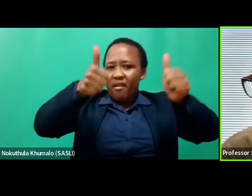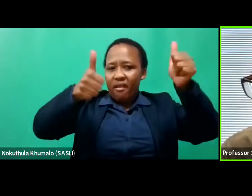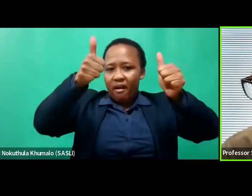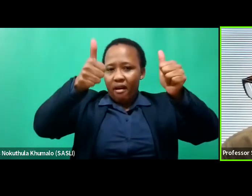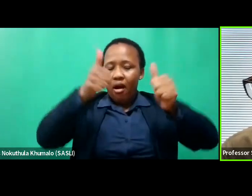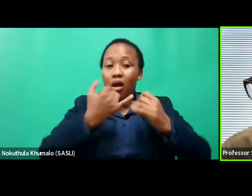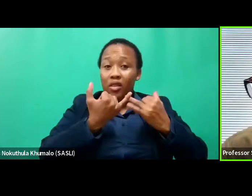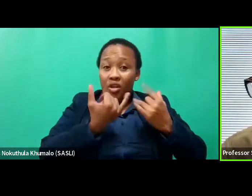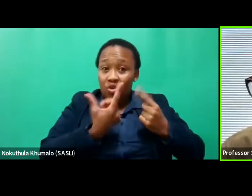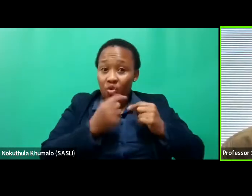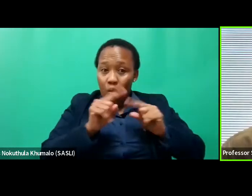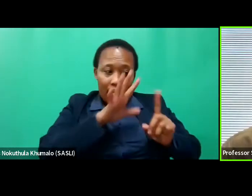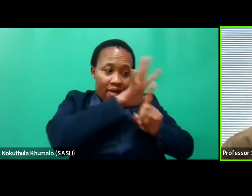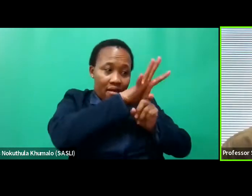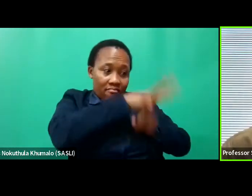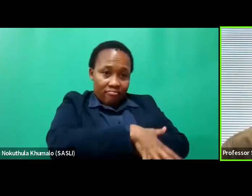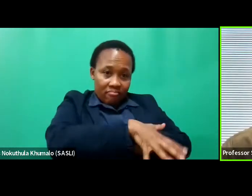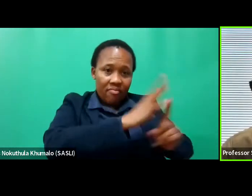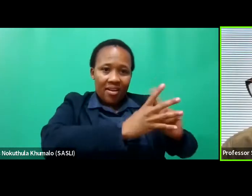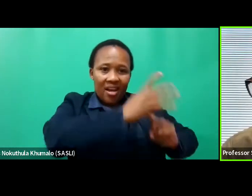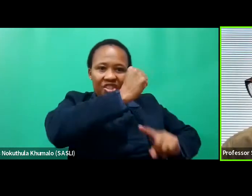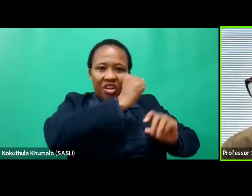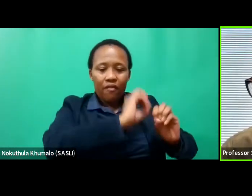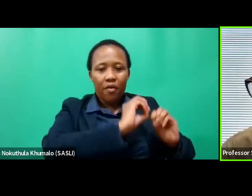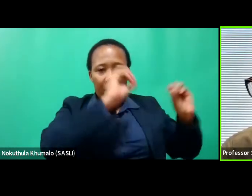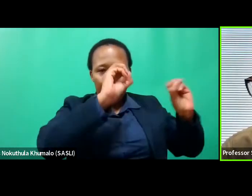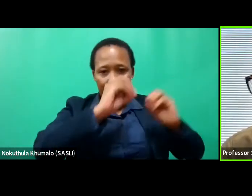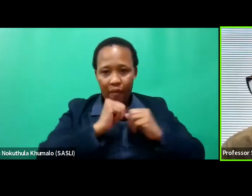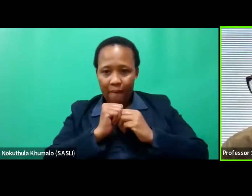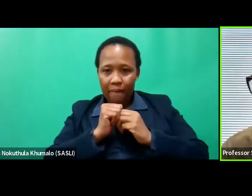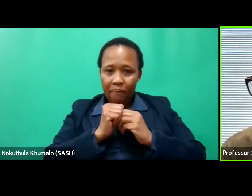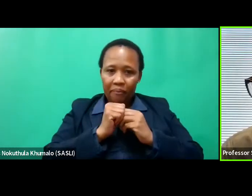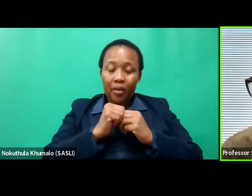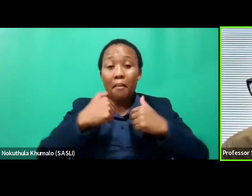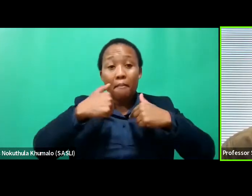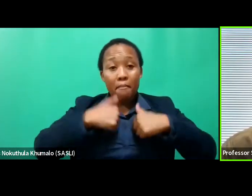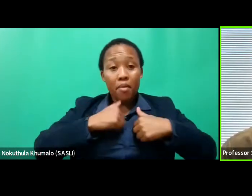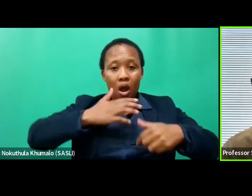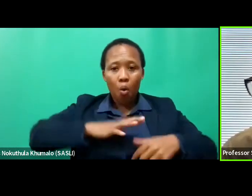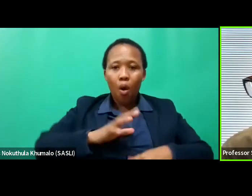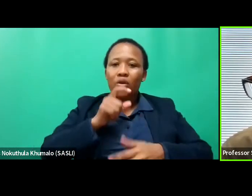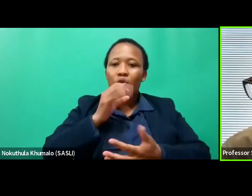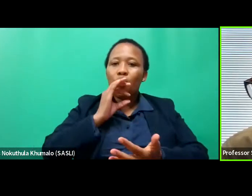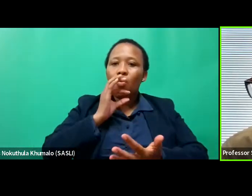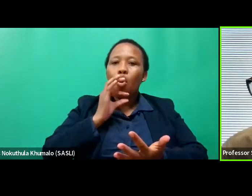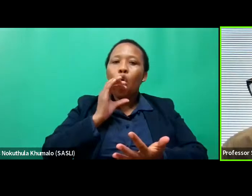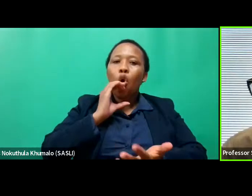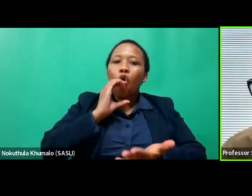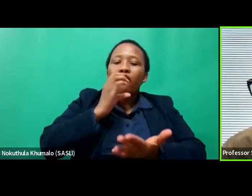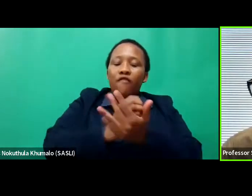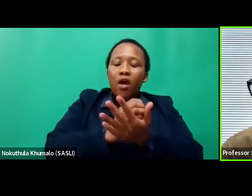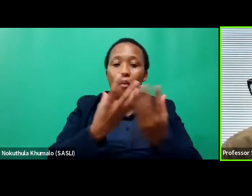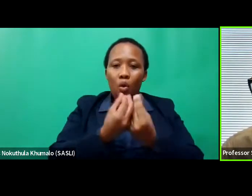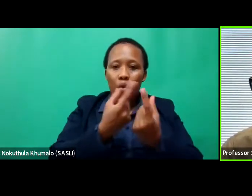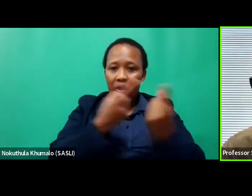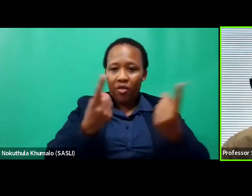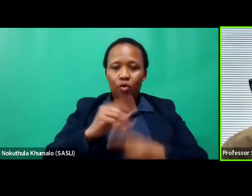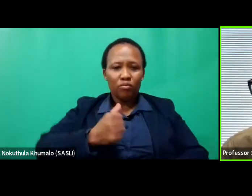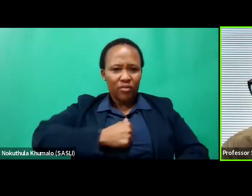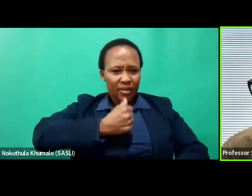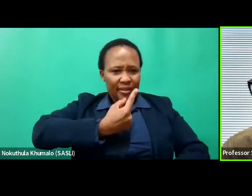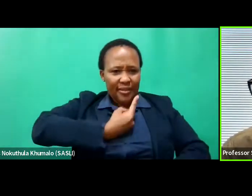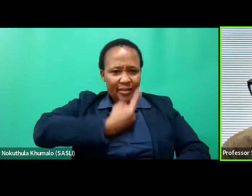underachieving. Others have confirmed Bordeaux's view and have pointed to the impact of self-image and confidence as